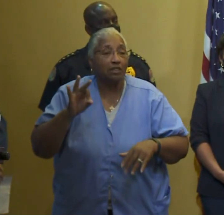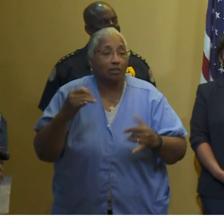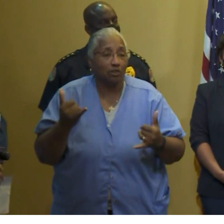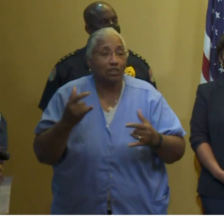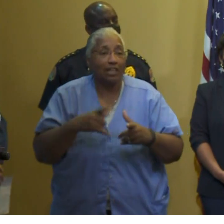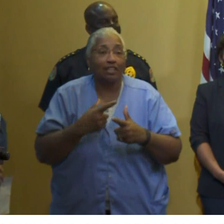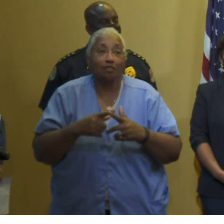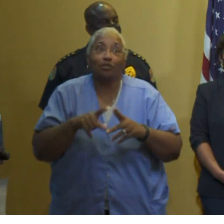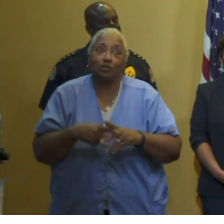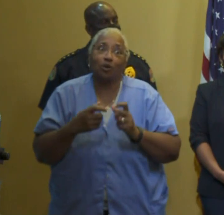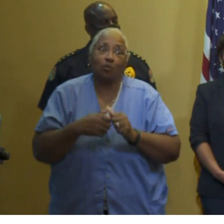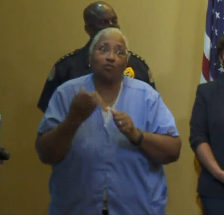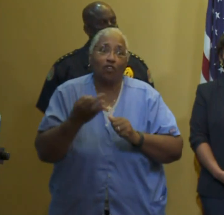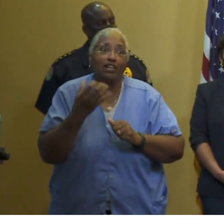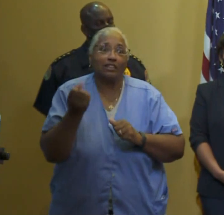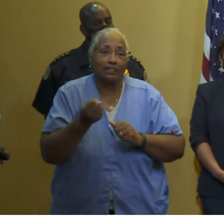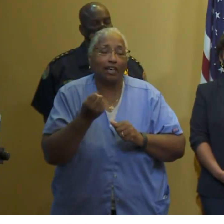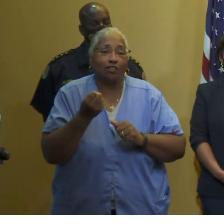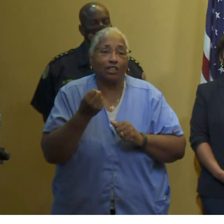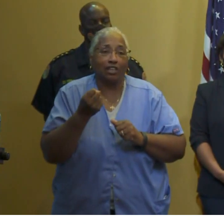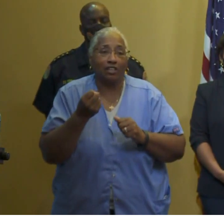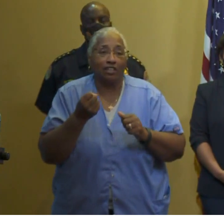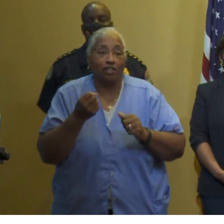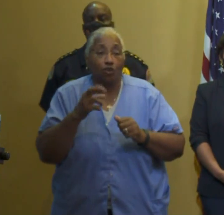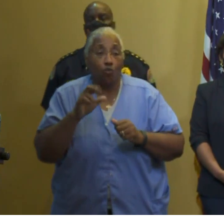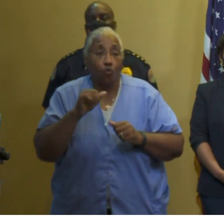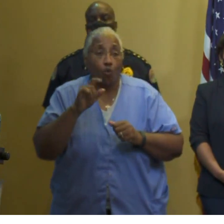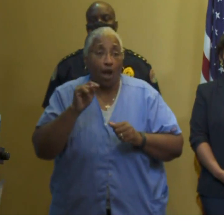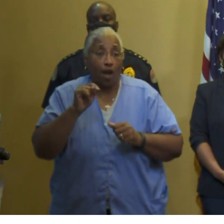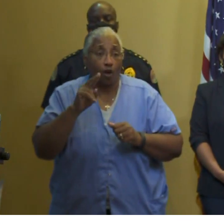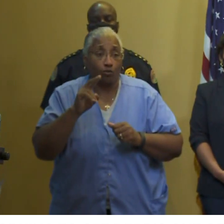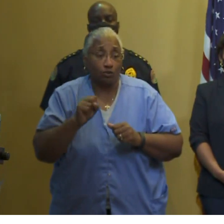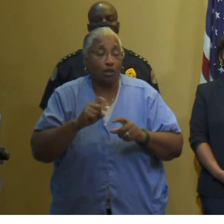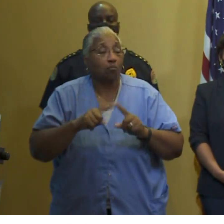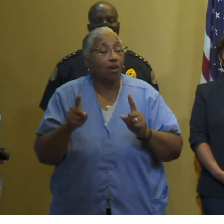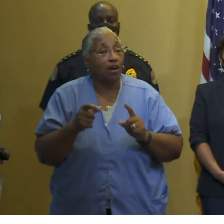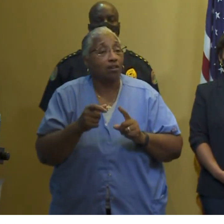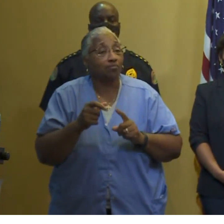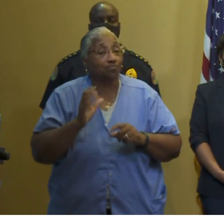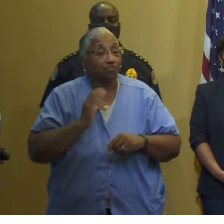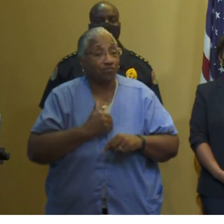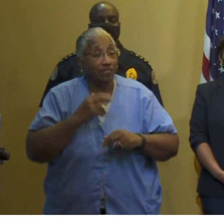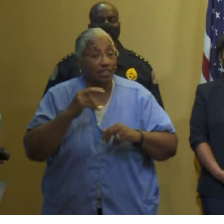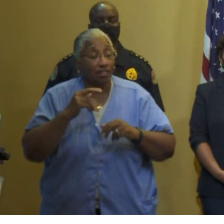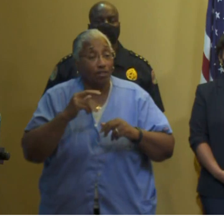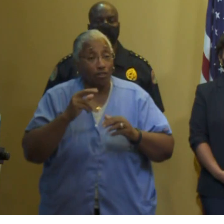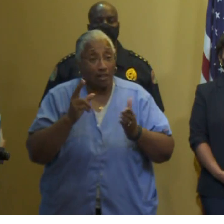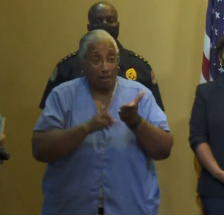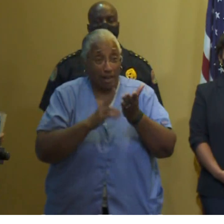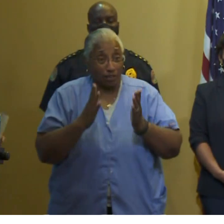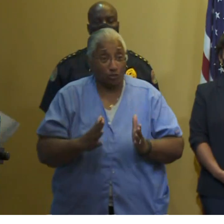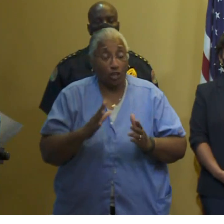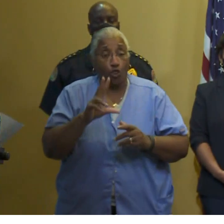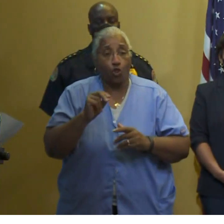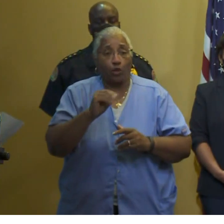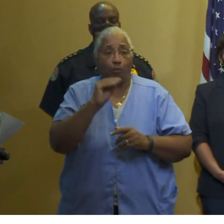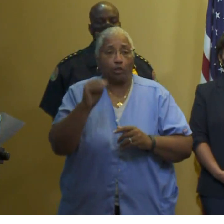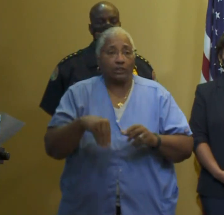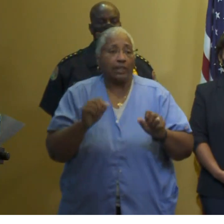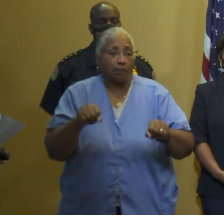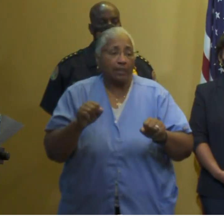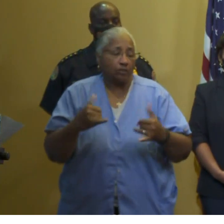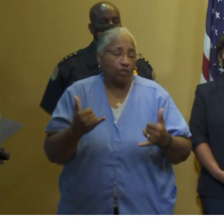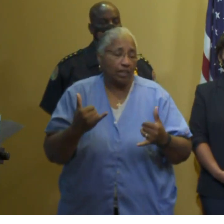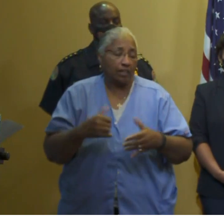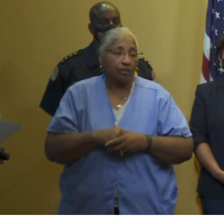and Saturday route. So we're a few days behind because our contractors are at 30% capacity right now. We had good news this morning